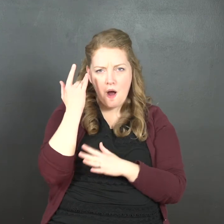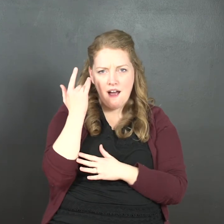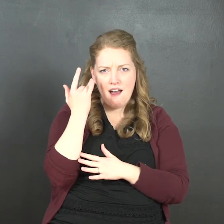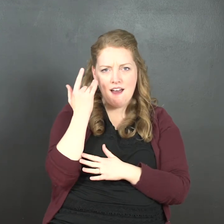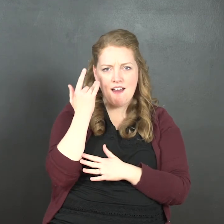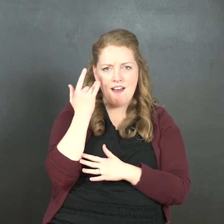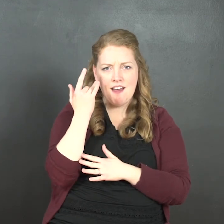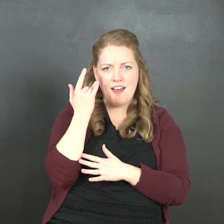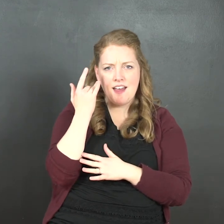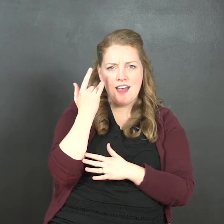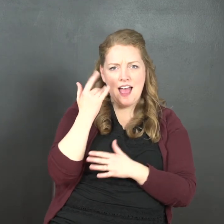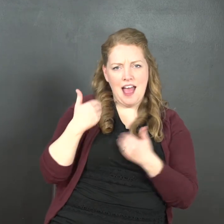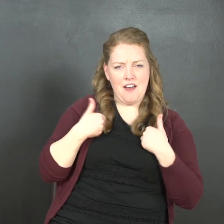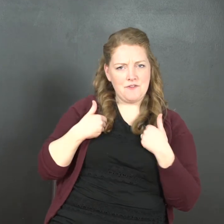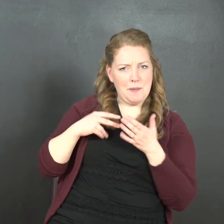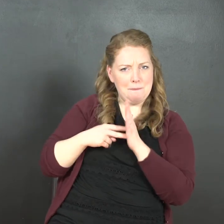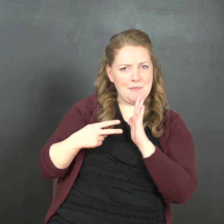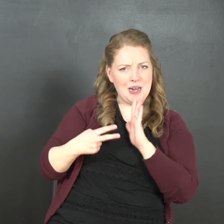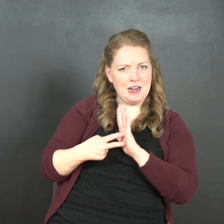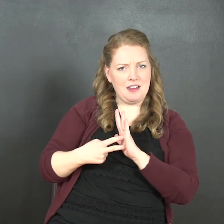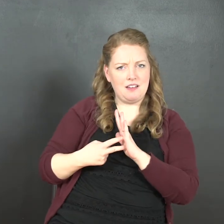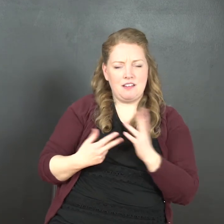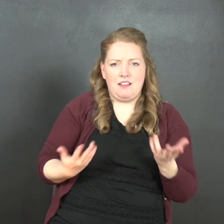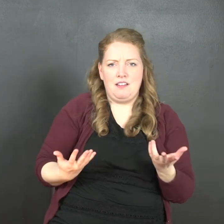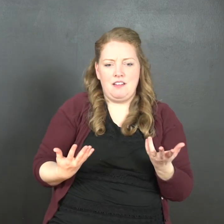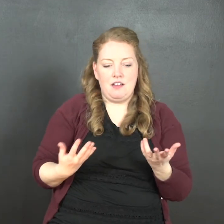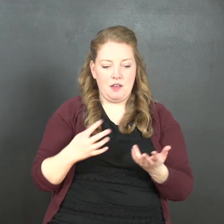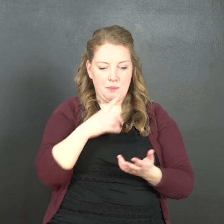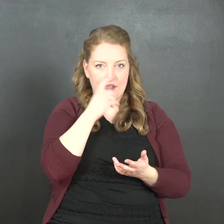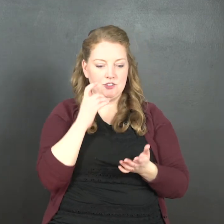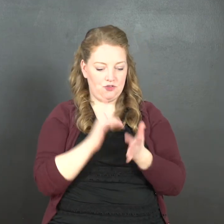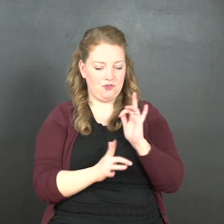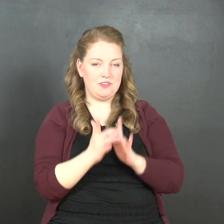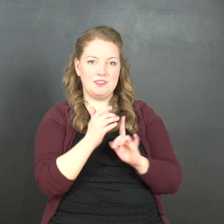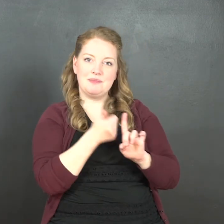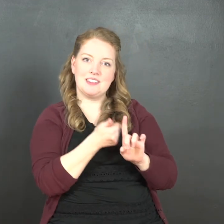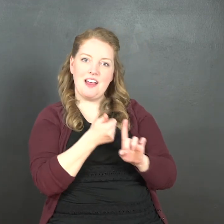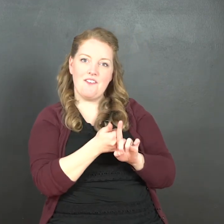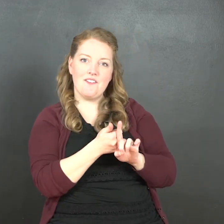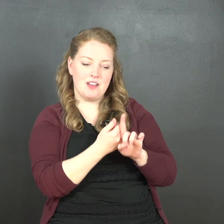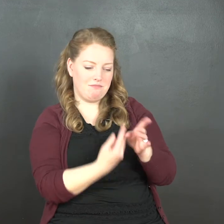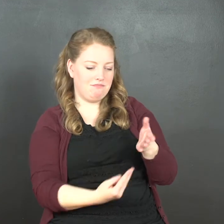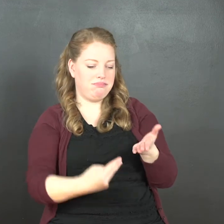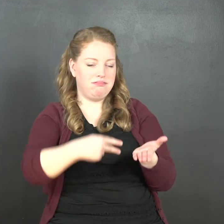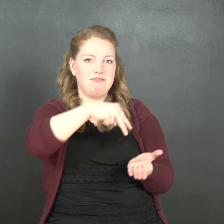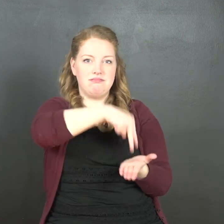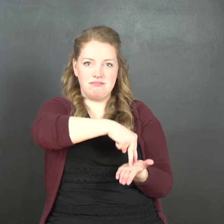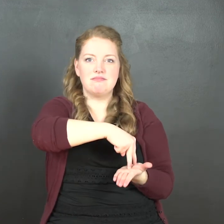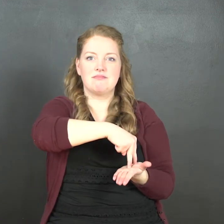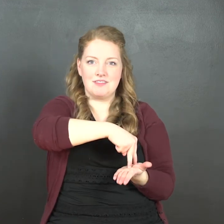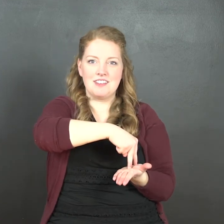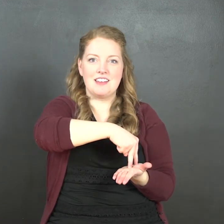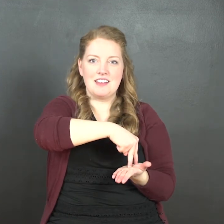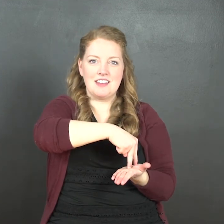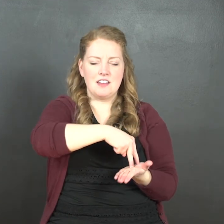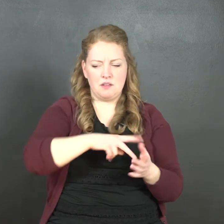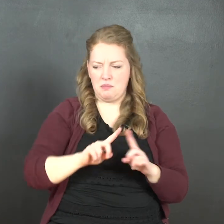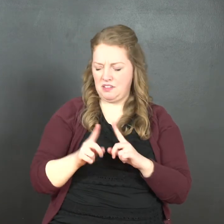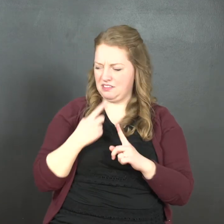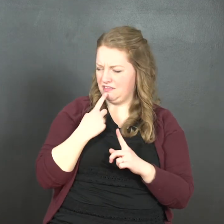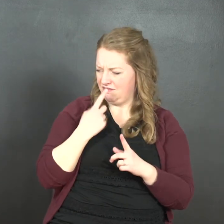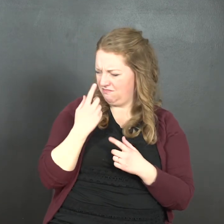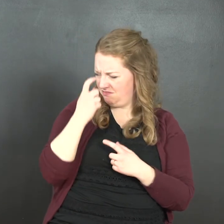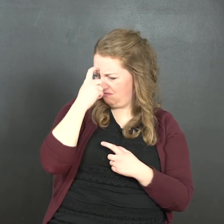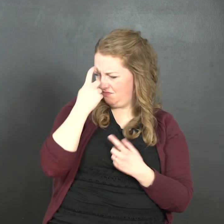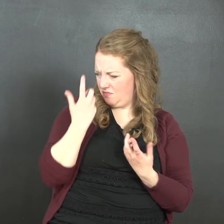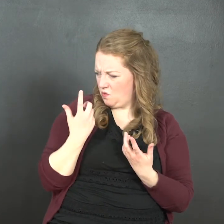it offers to you is because of the resurrection of Jesus Christ. So when you step back and you say, what does the